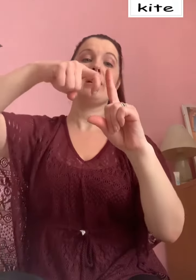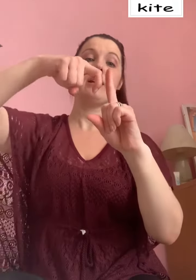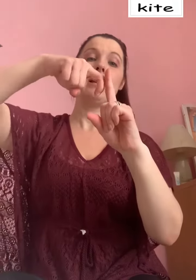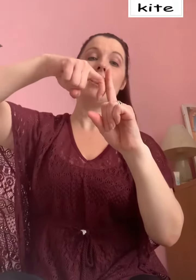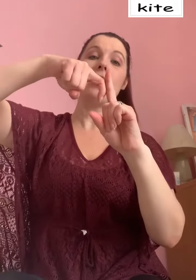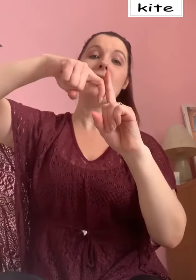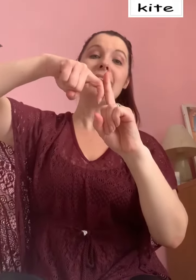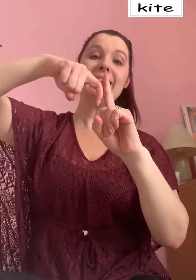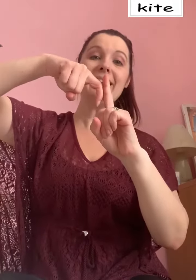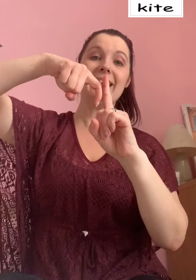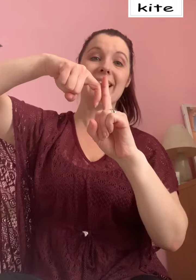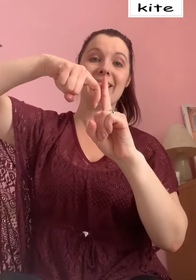Or kicking K.